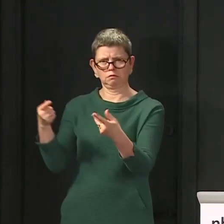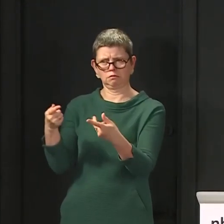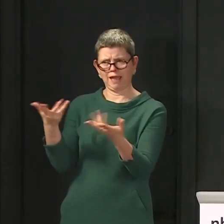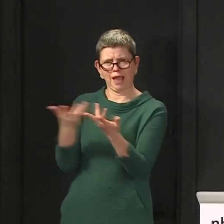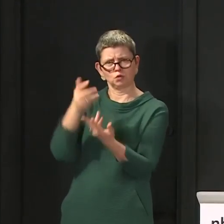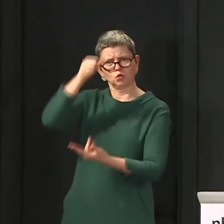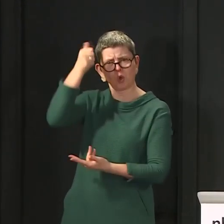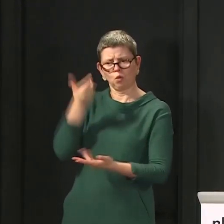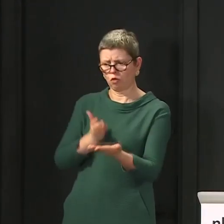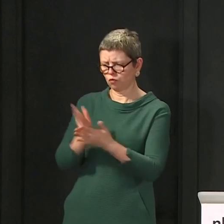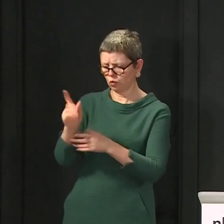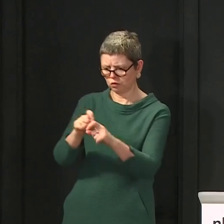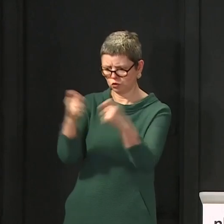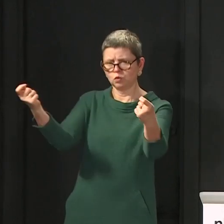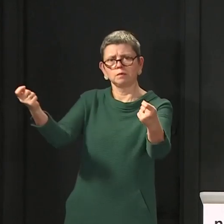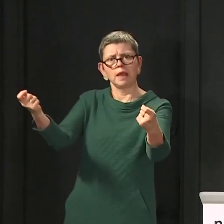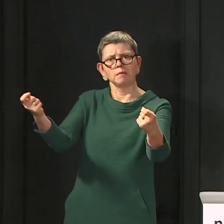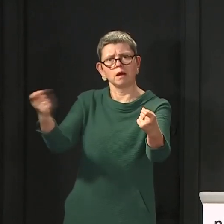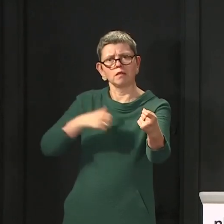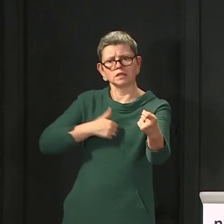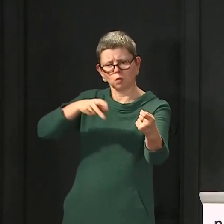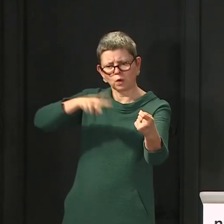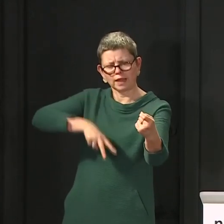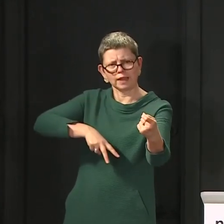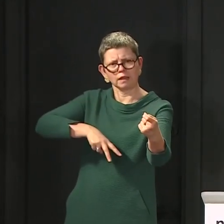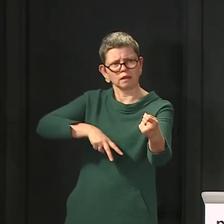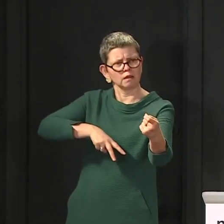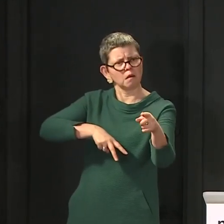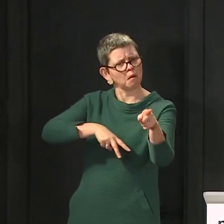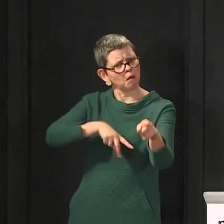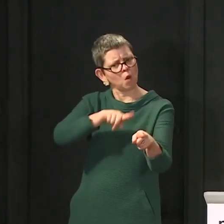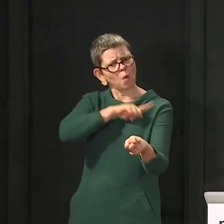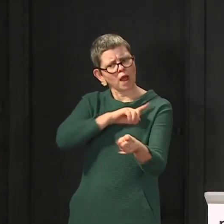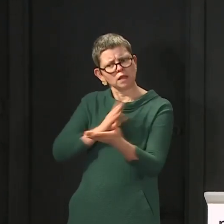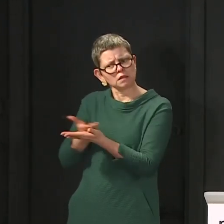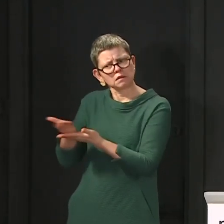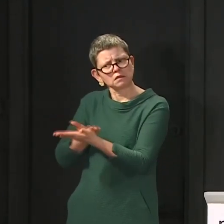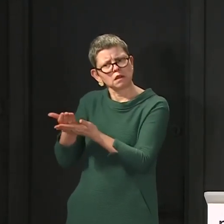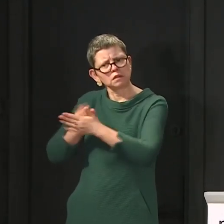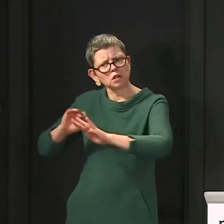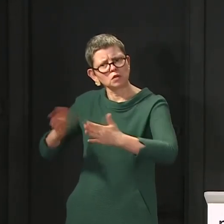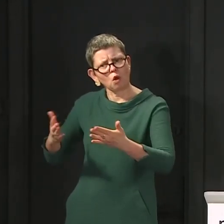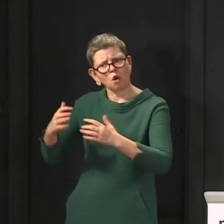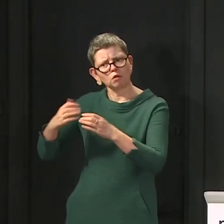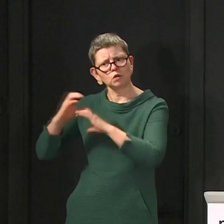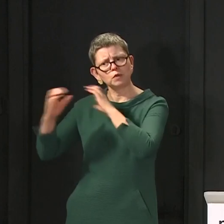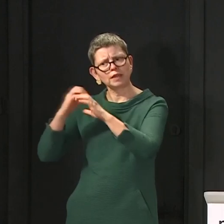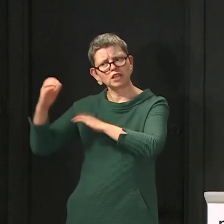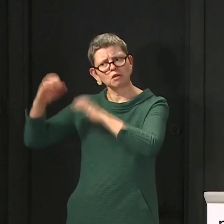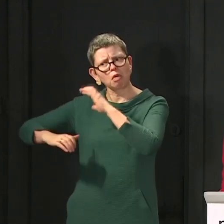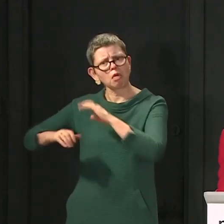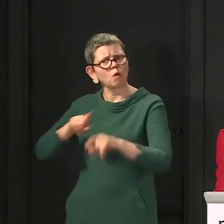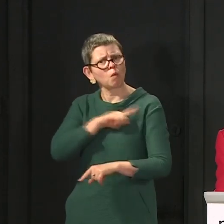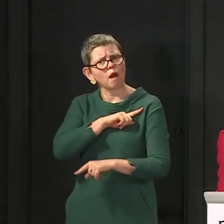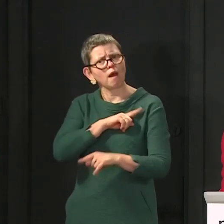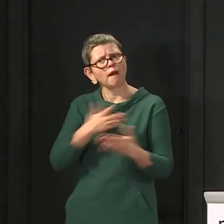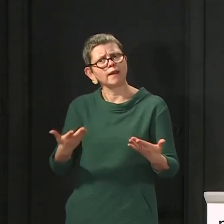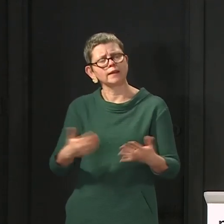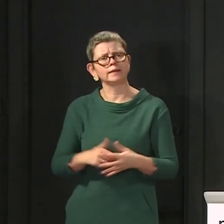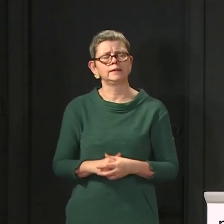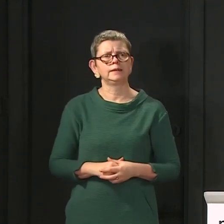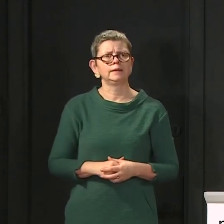afternoon. What reason did he give you as to why your government wasn't consulted, and why has there been a breakdown in communication? I think the